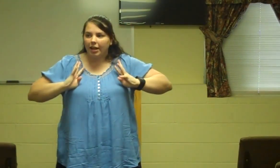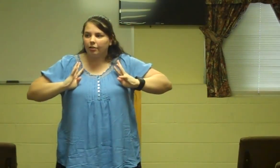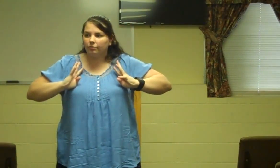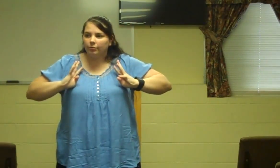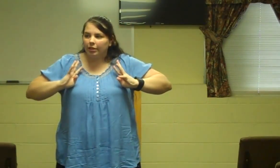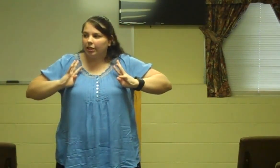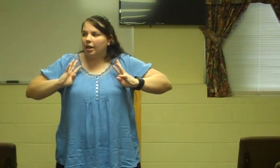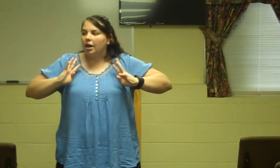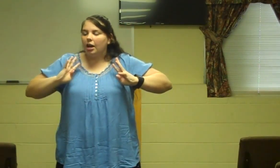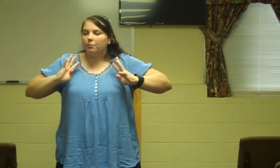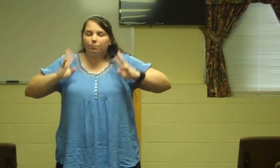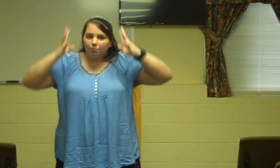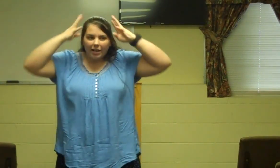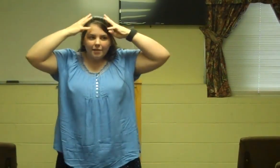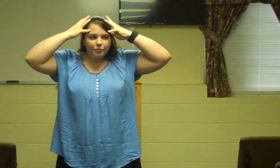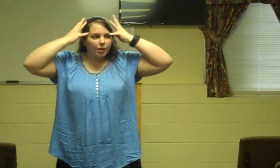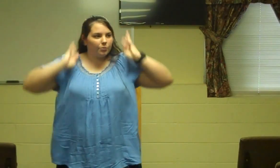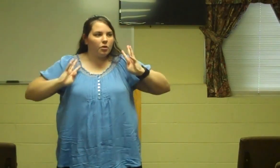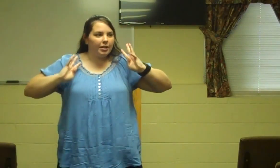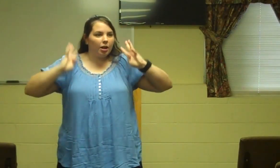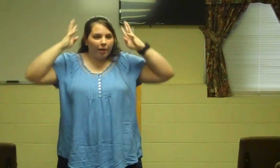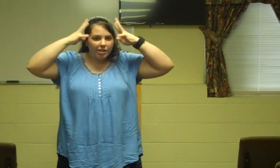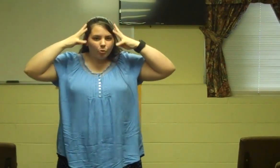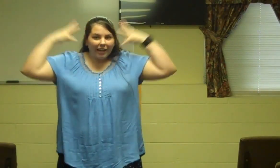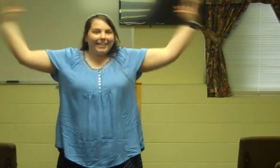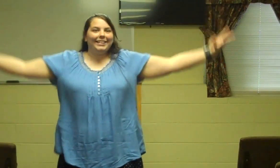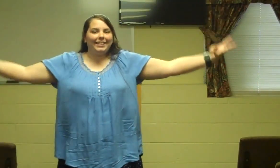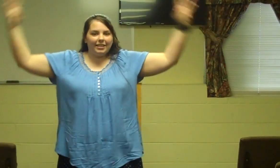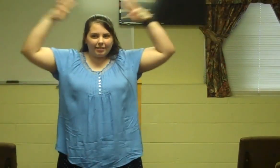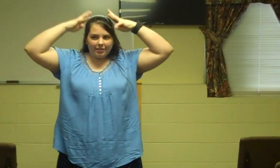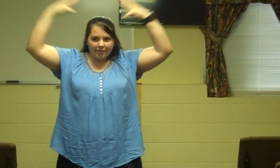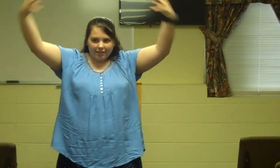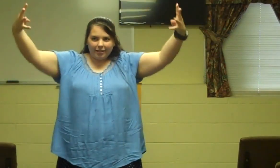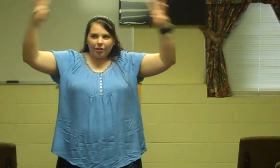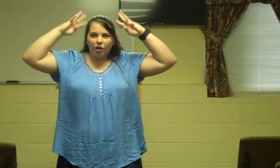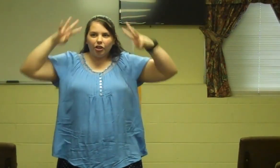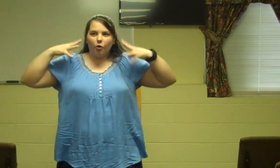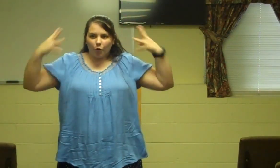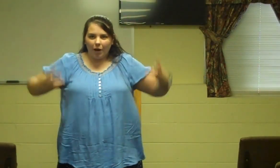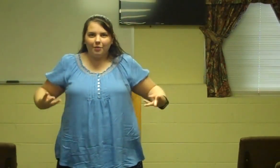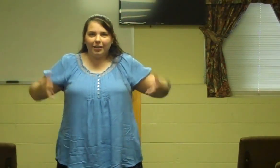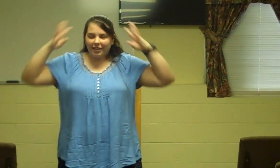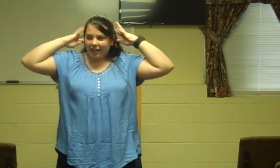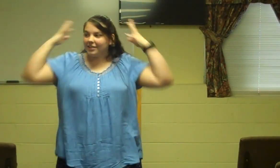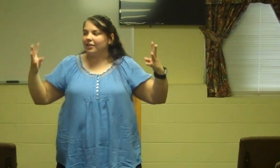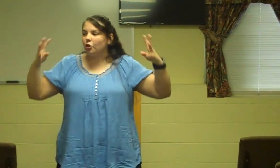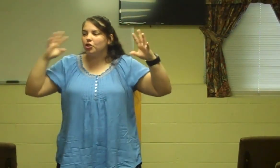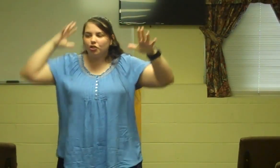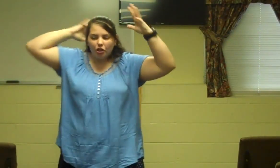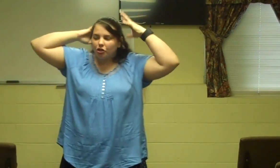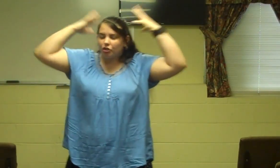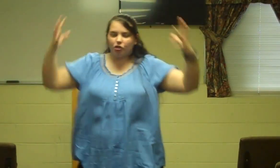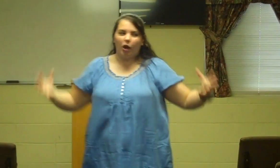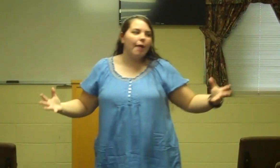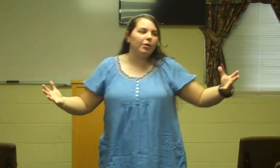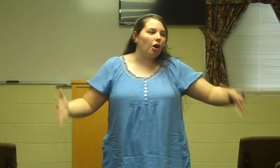down. Mine never comes straight down. Mine's more like this, or wavy kind of thing. So you're just describing like